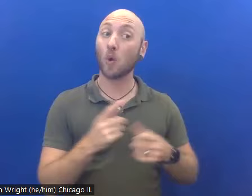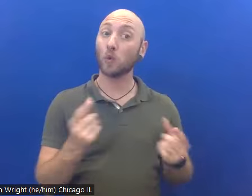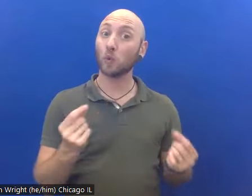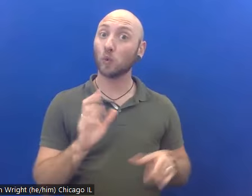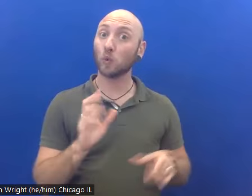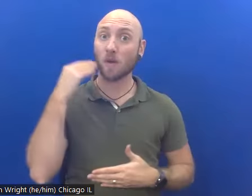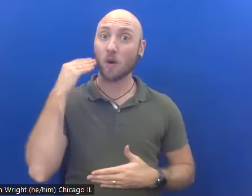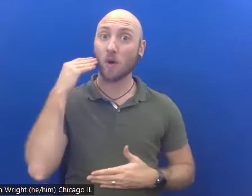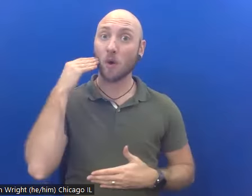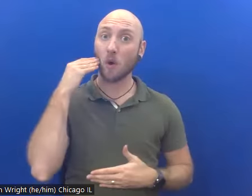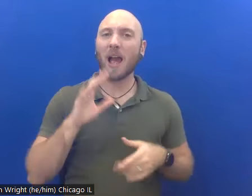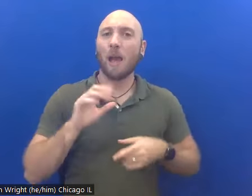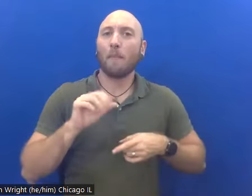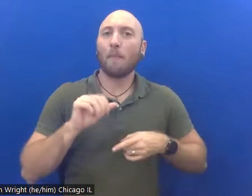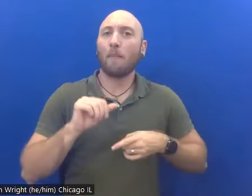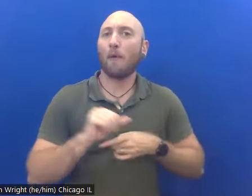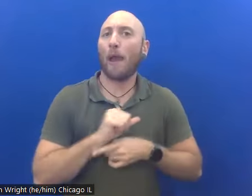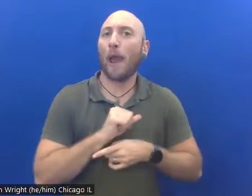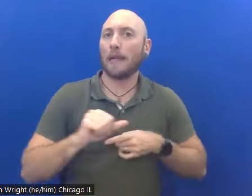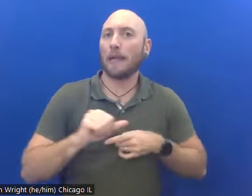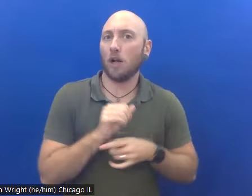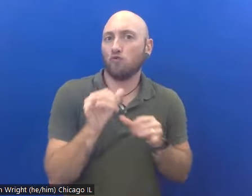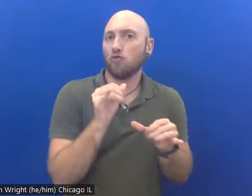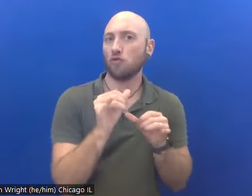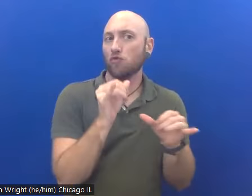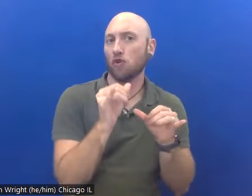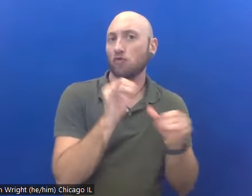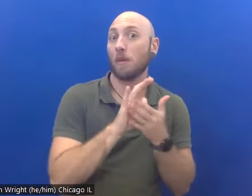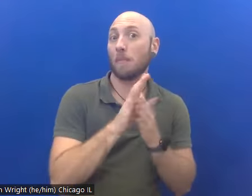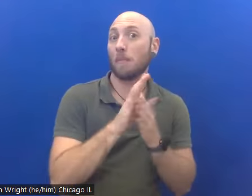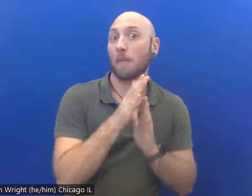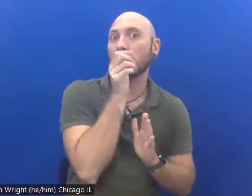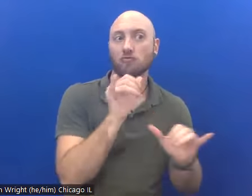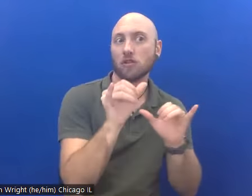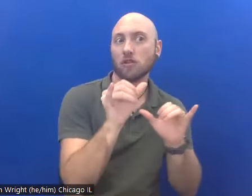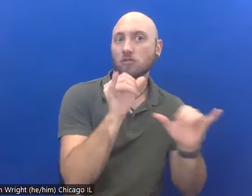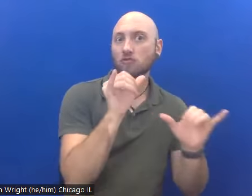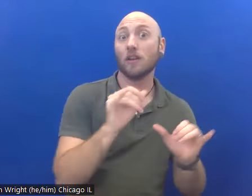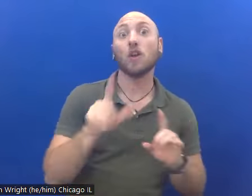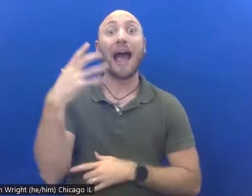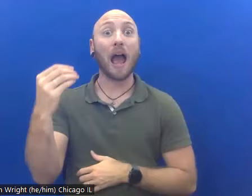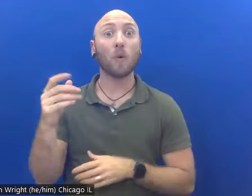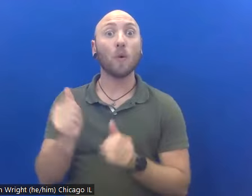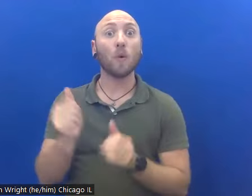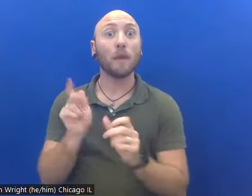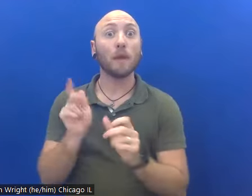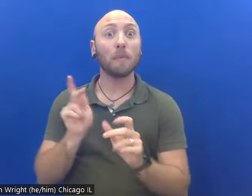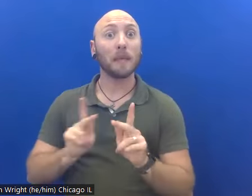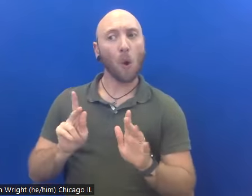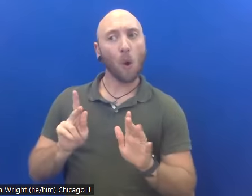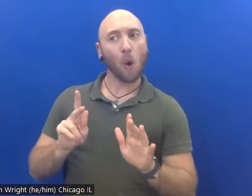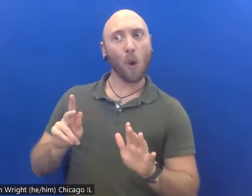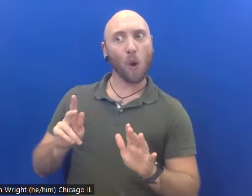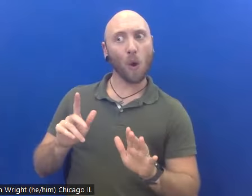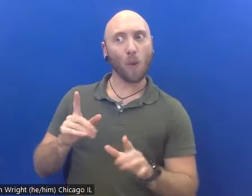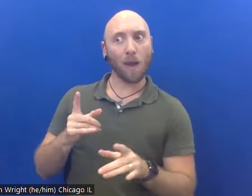tolerance so that when I went back out to drink, I would be able to drink better in public. That didn't work, right?